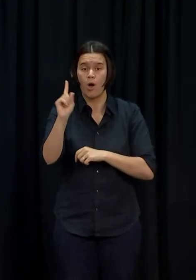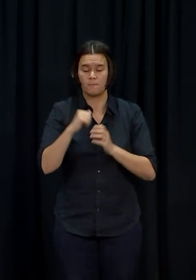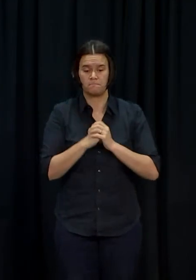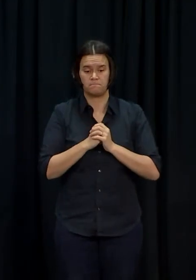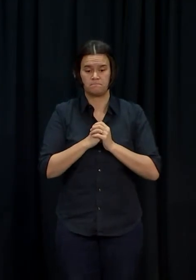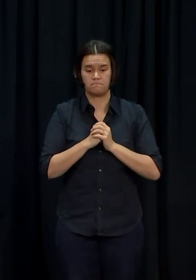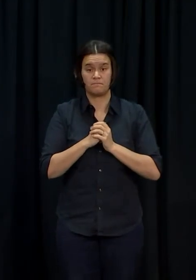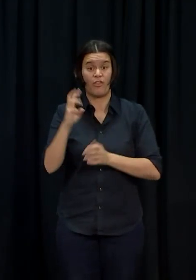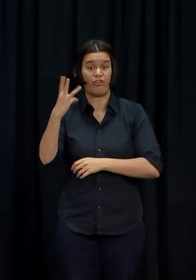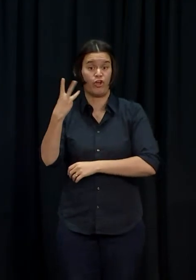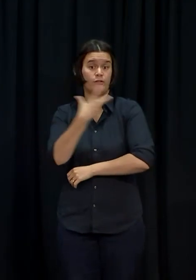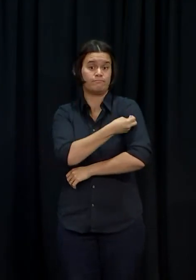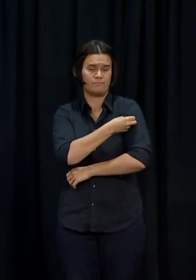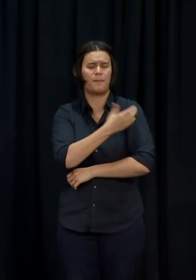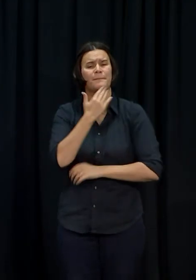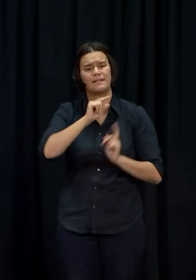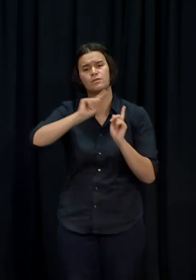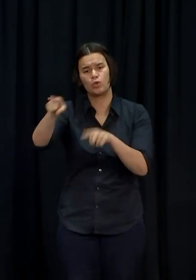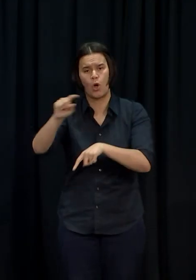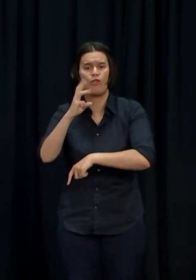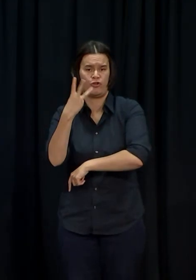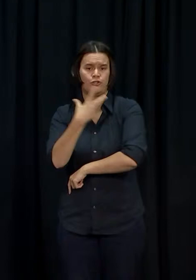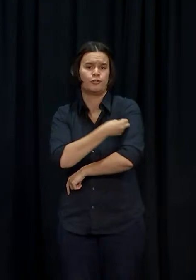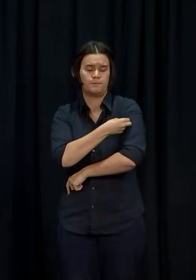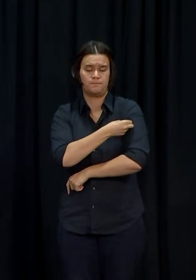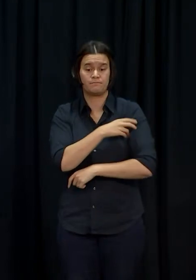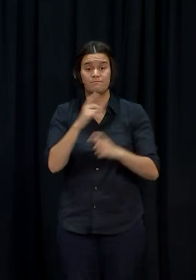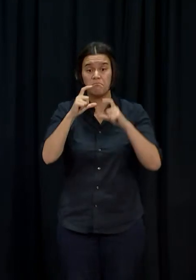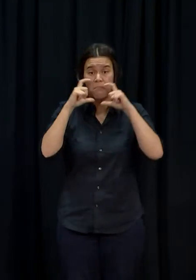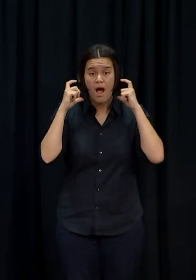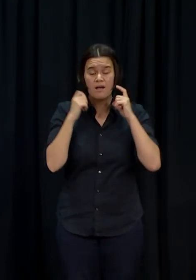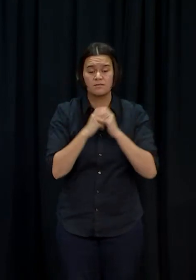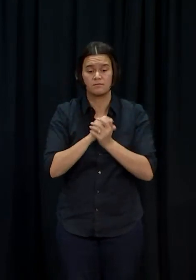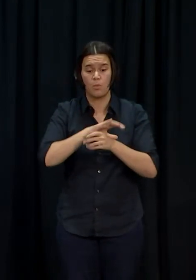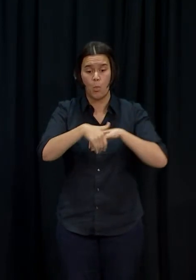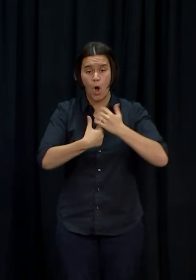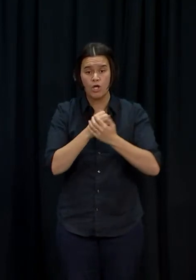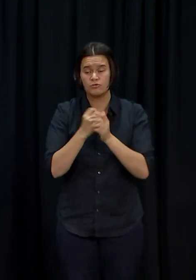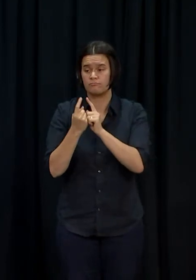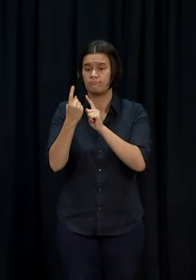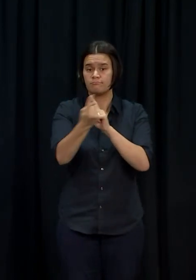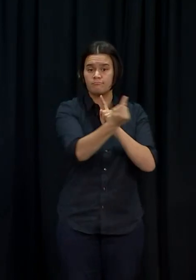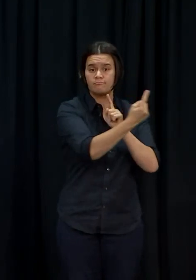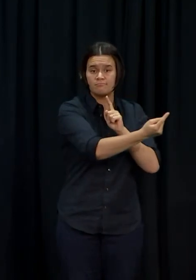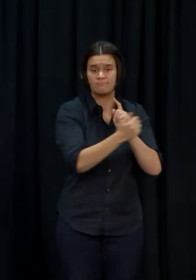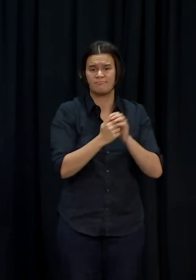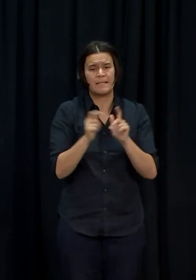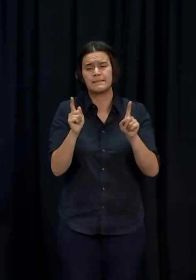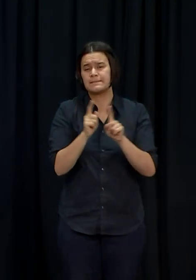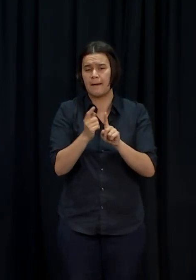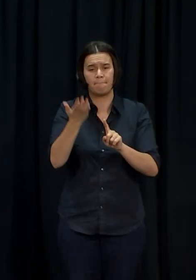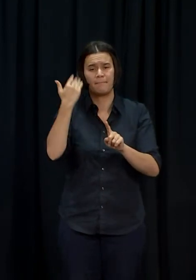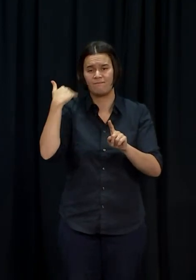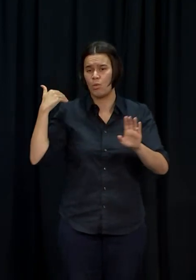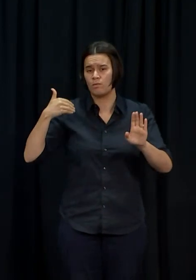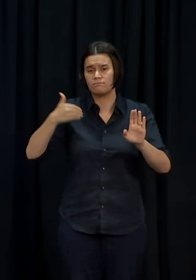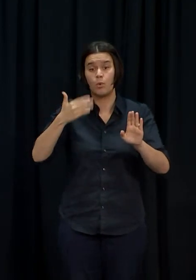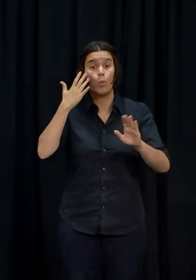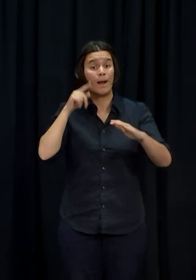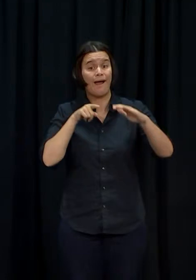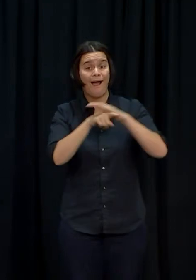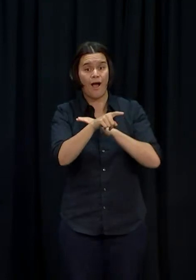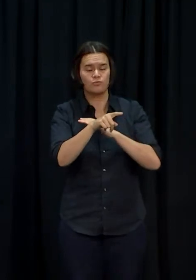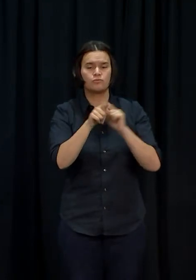Follow the basic hygiene rules we've become so familiar with, and reduce contact when out and about as much as